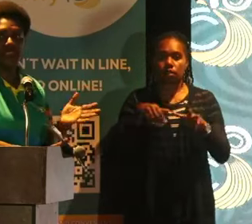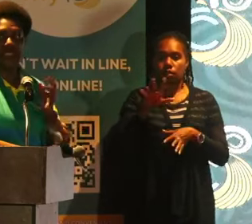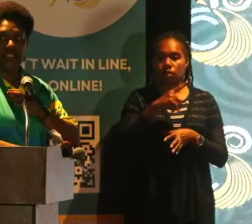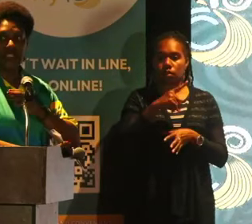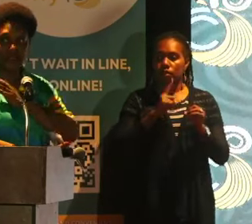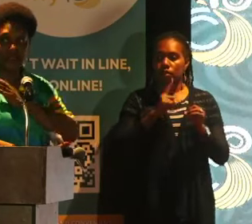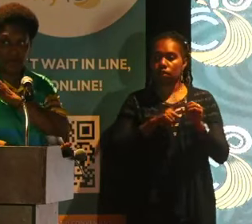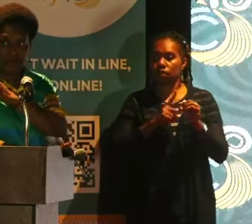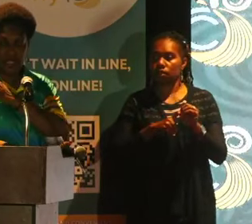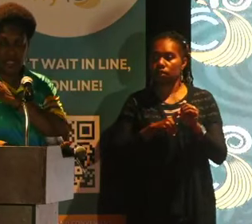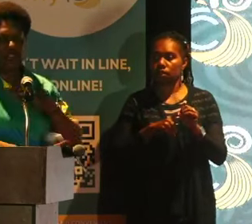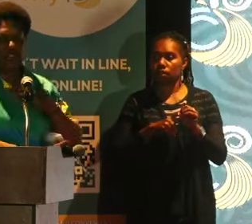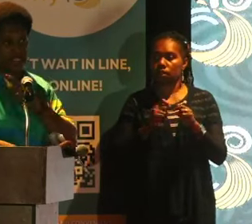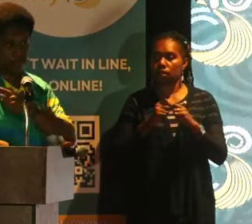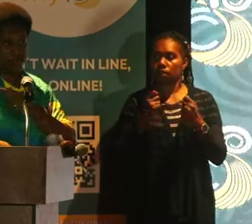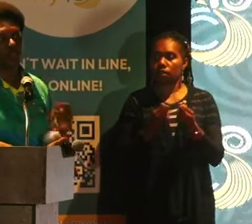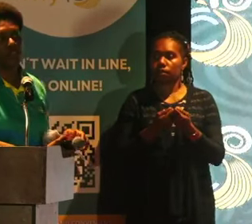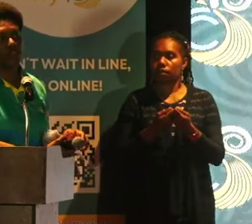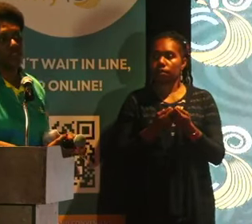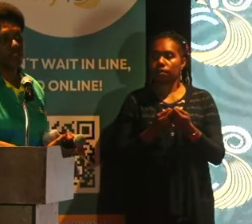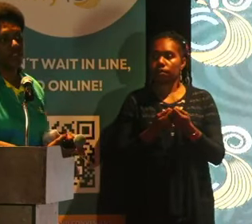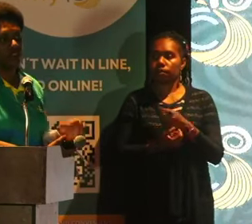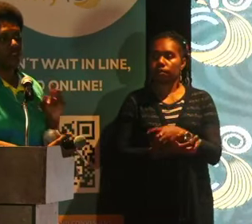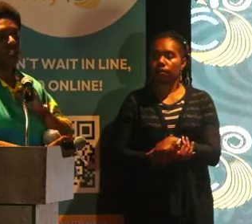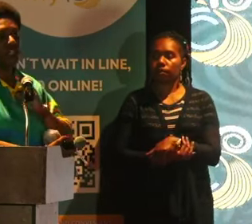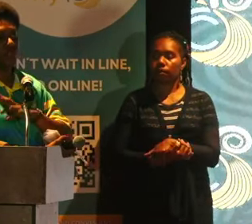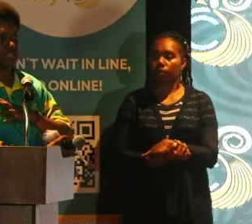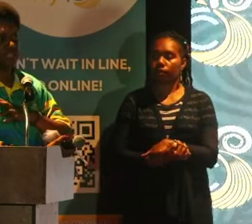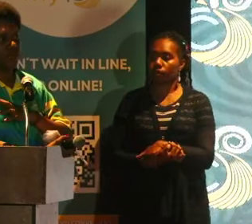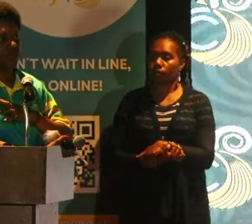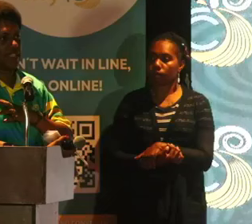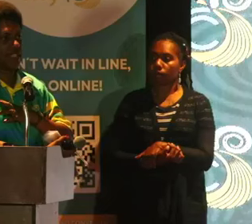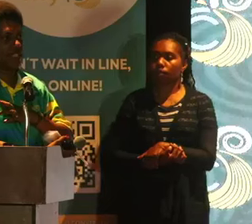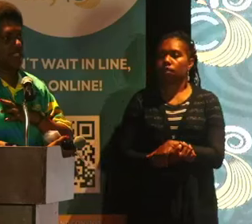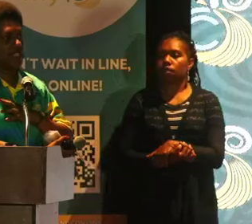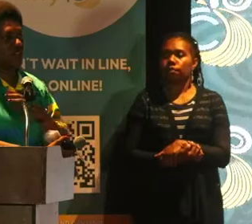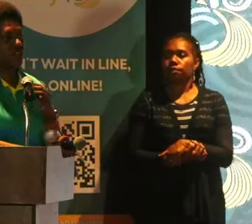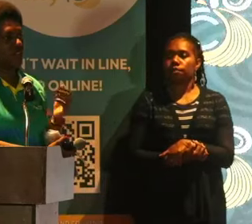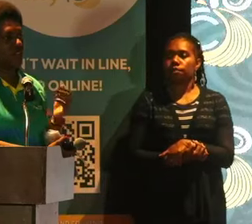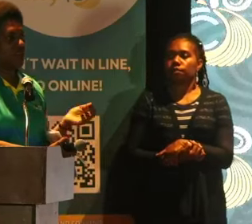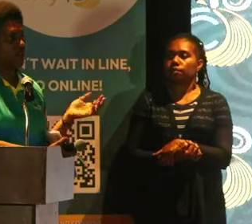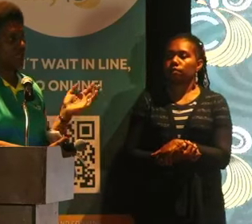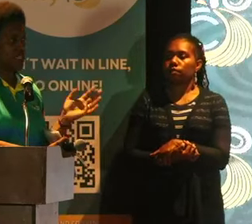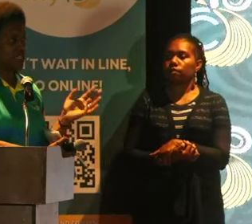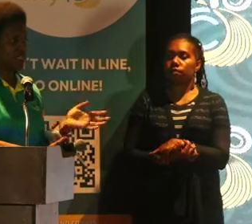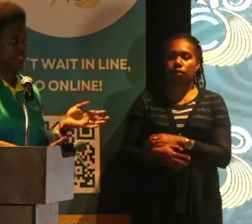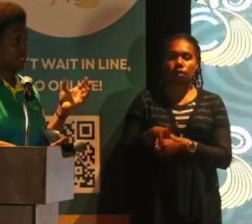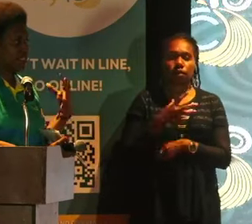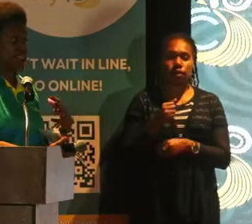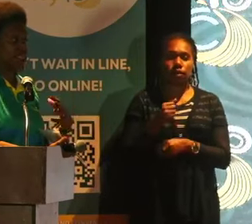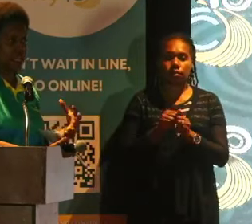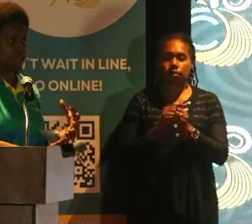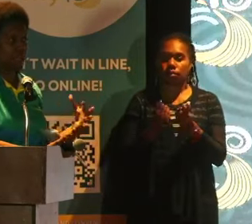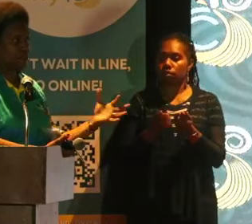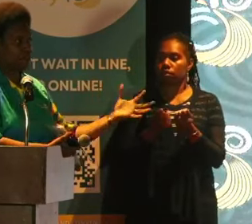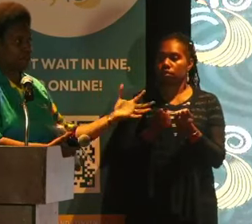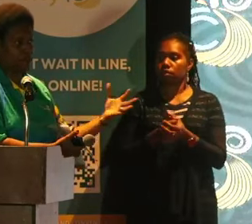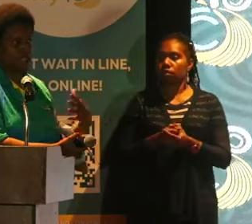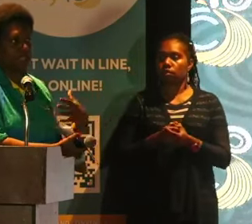cooperative society team, they have a boot. All got boot stuff outside. So please, this is the